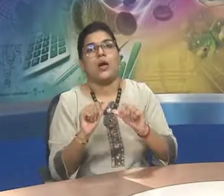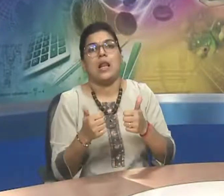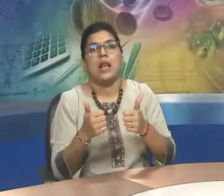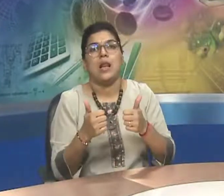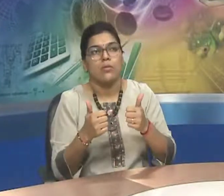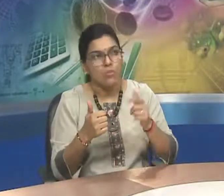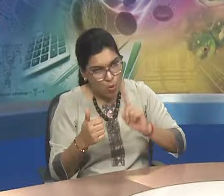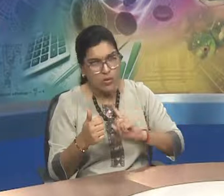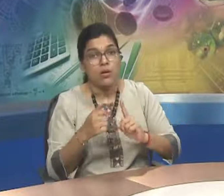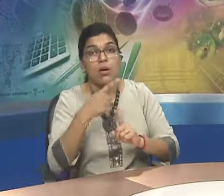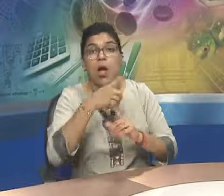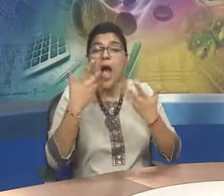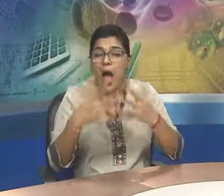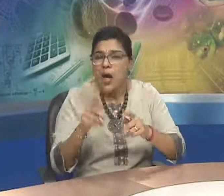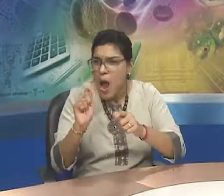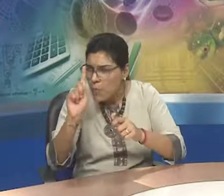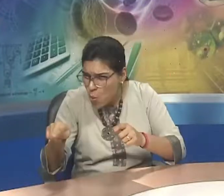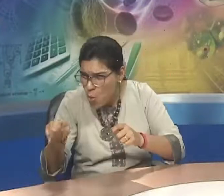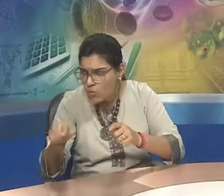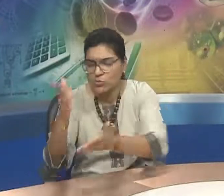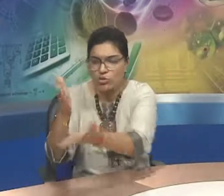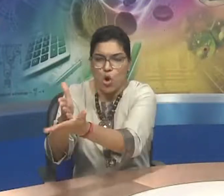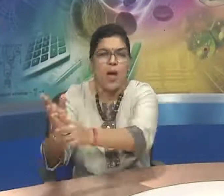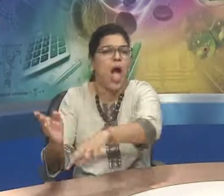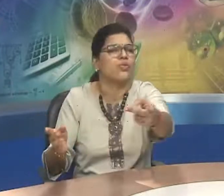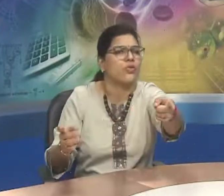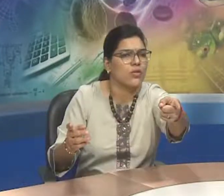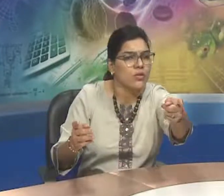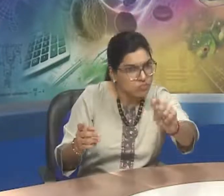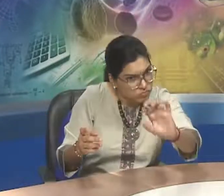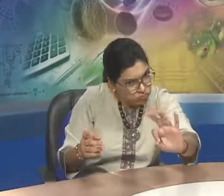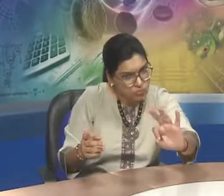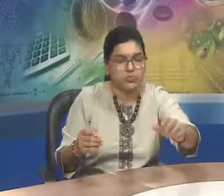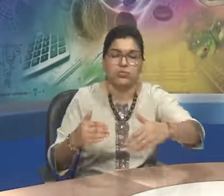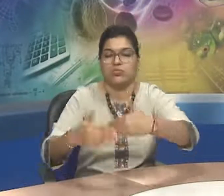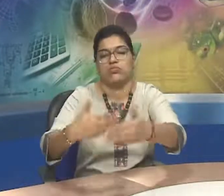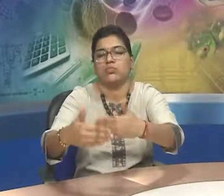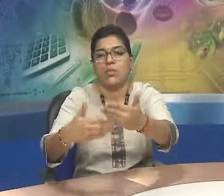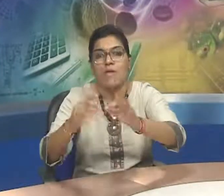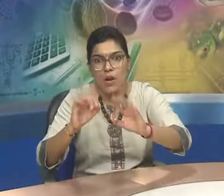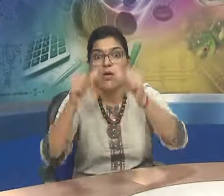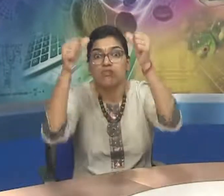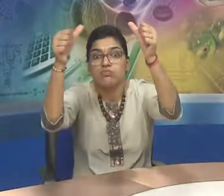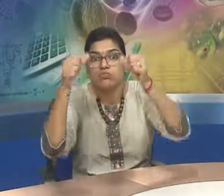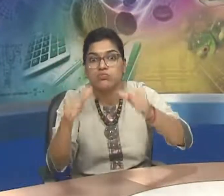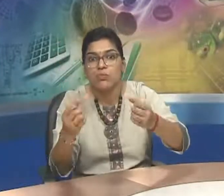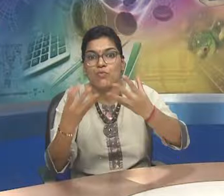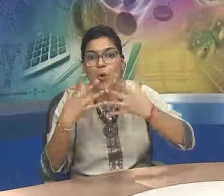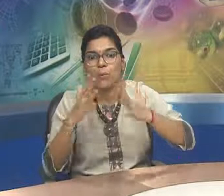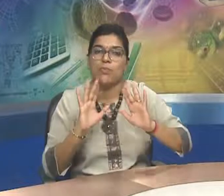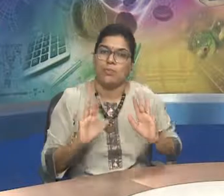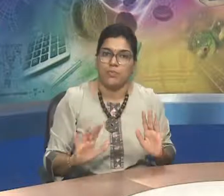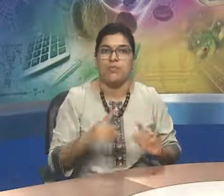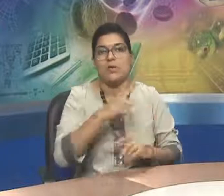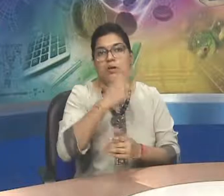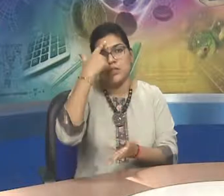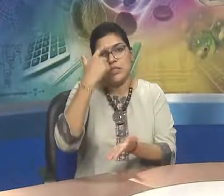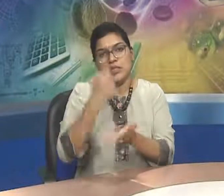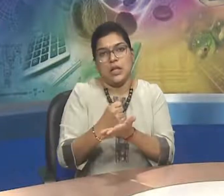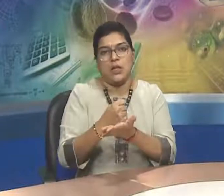whenever one department is not able to handle the case appropriately, or that case